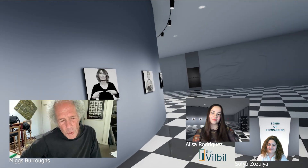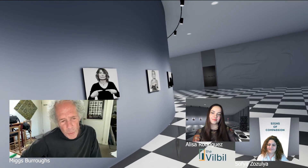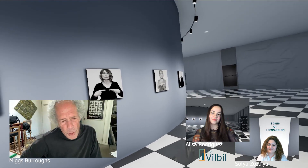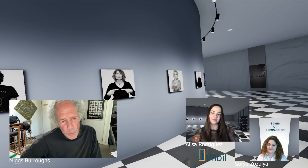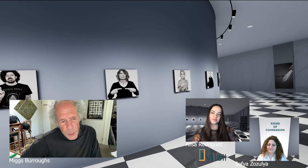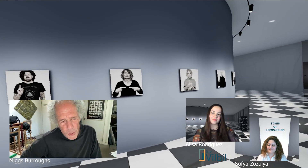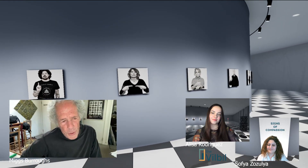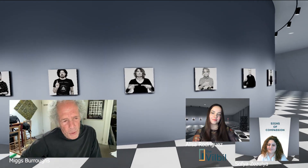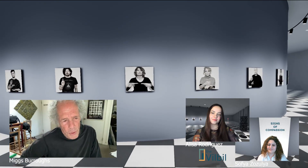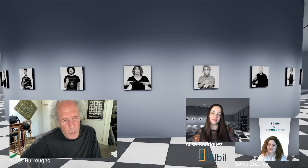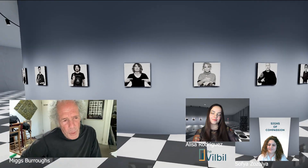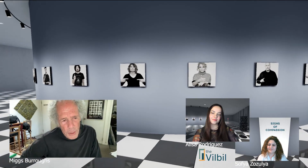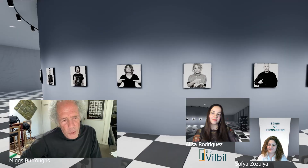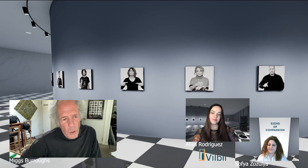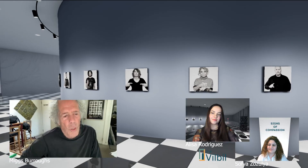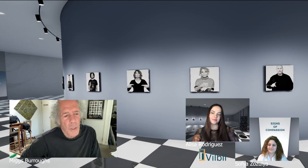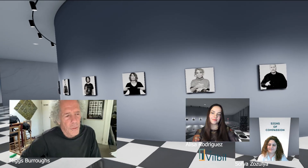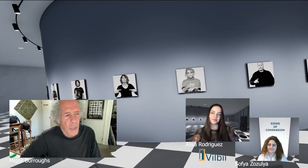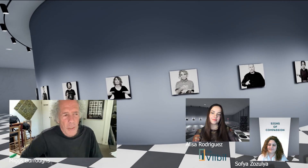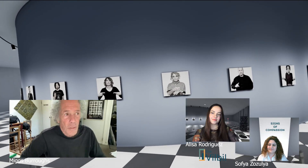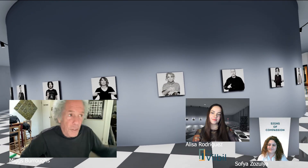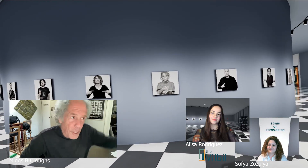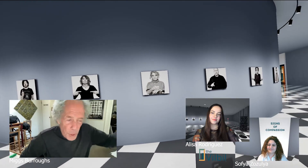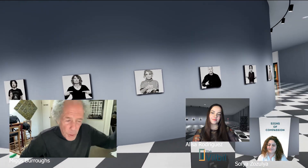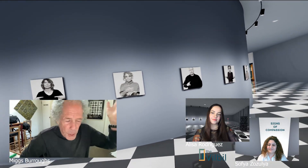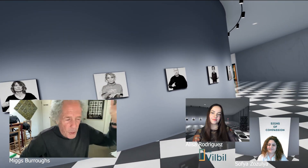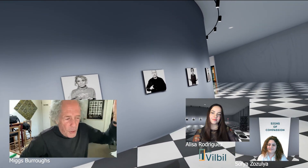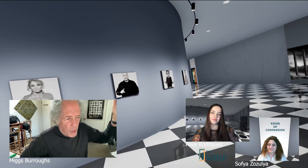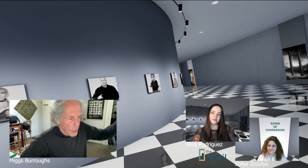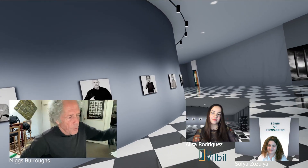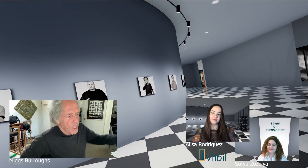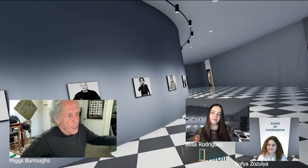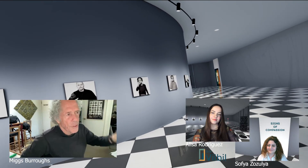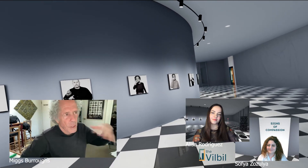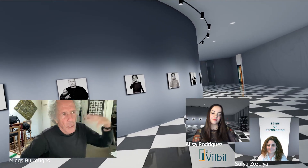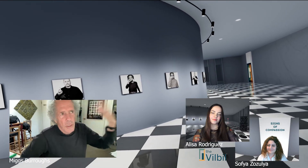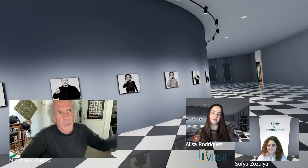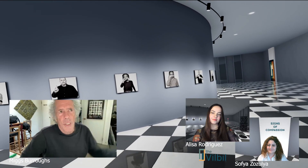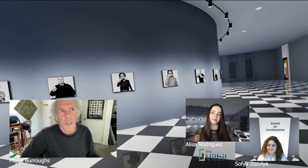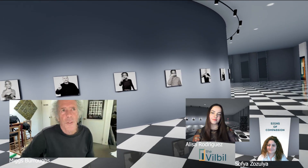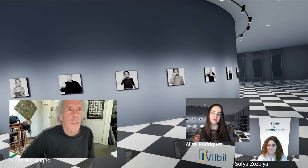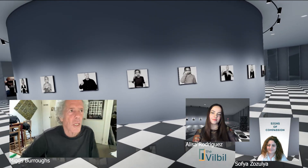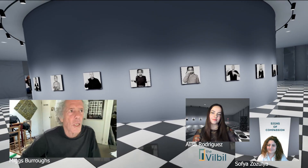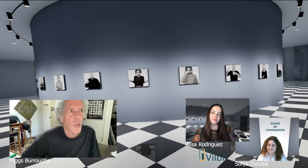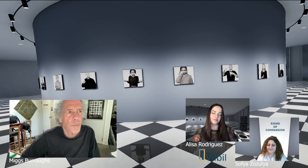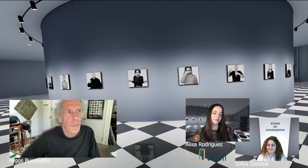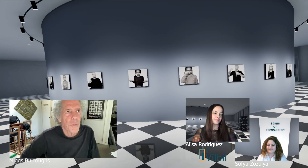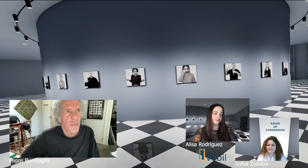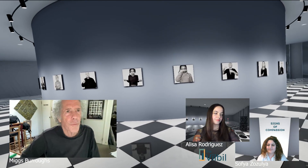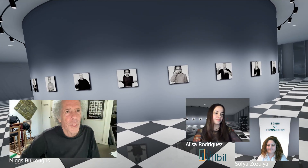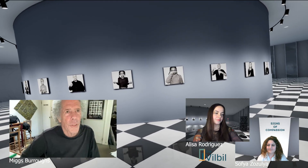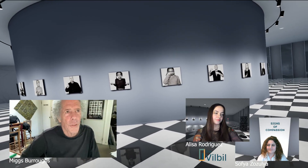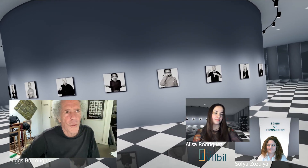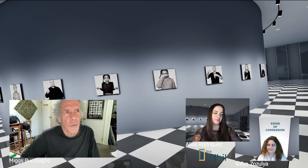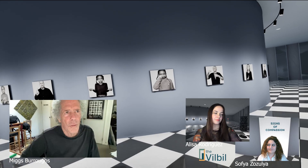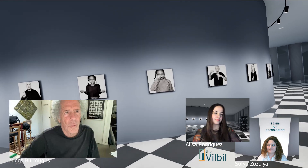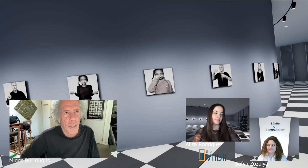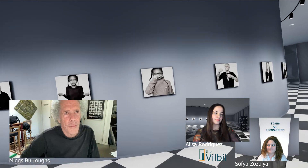doing pretty pictures or something is all wonderful. I love looking at pretty pictures and nice paintings and colorful things. But for me, life is